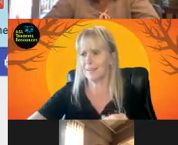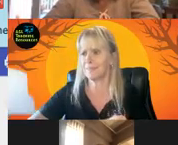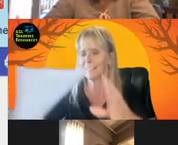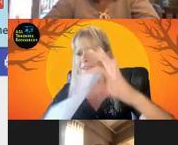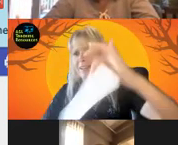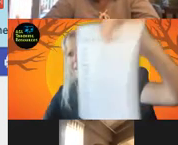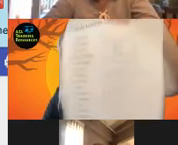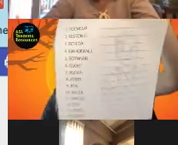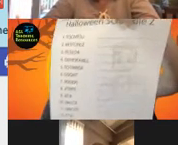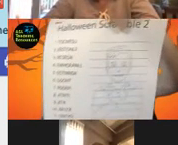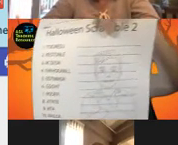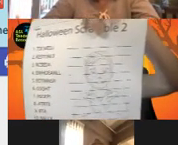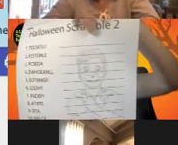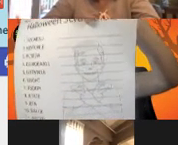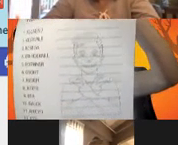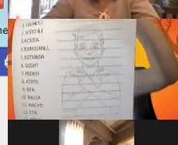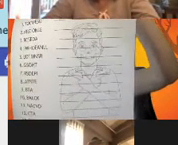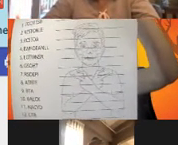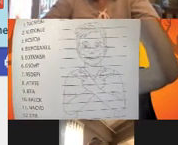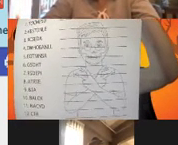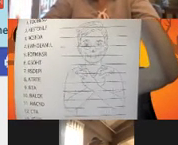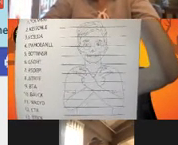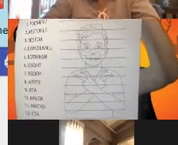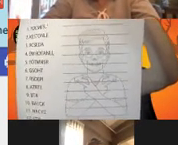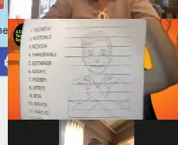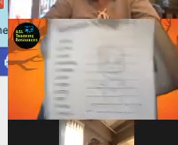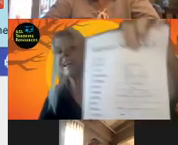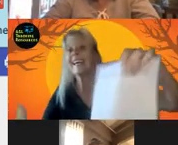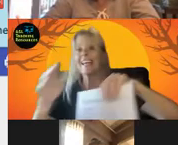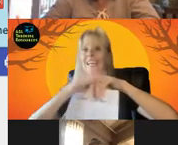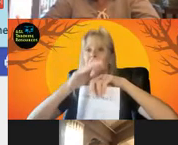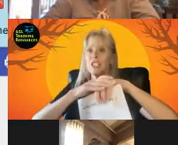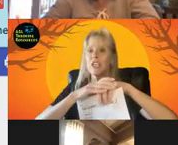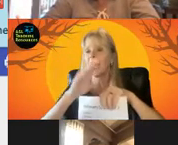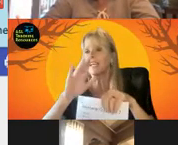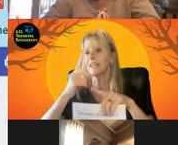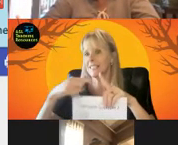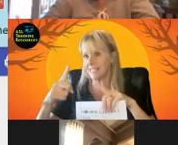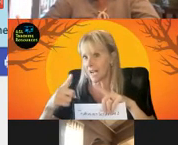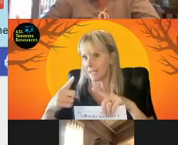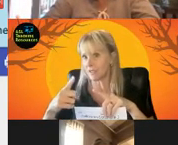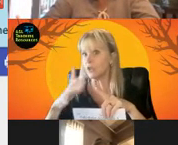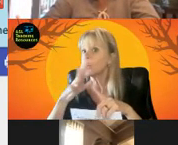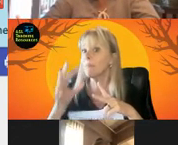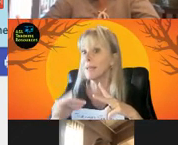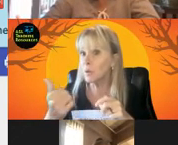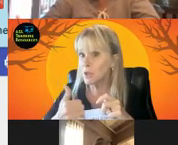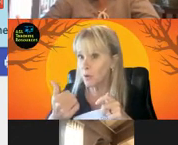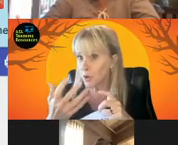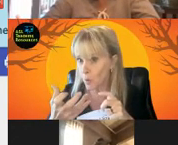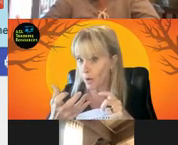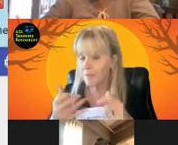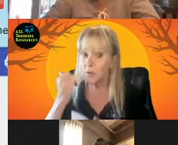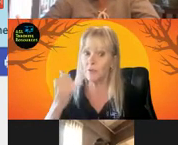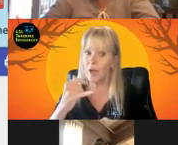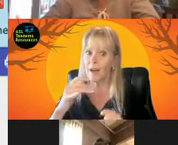way. In this one, we try to have it in both English and in sign. So you can pick which one